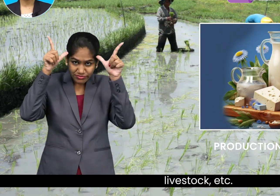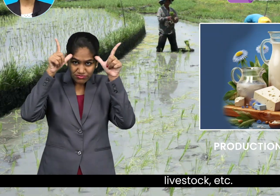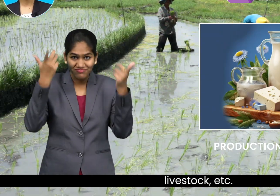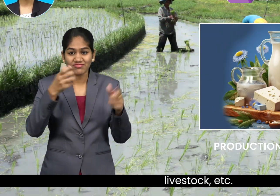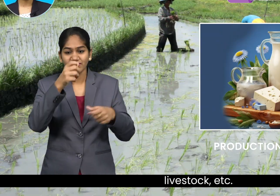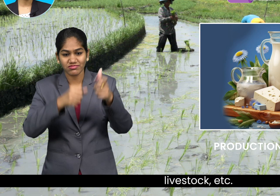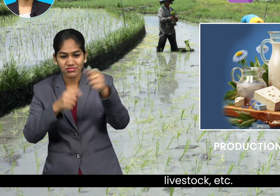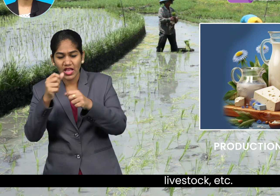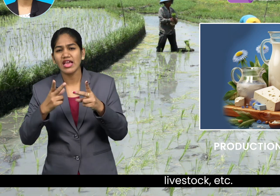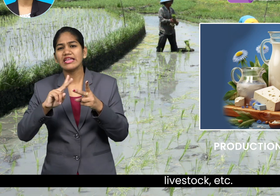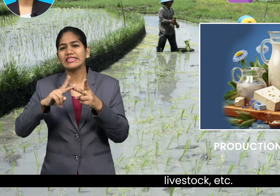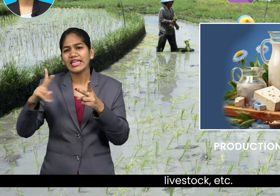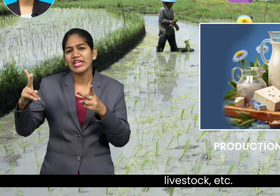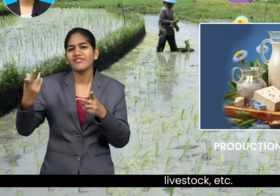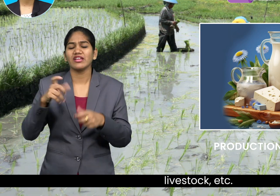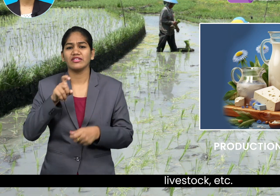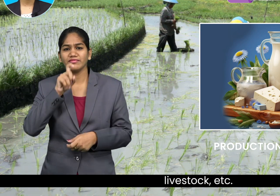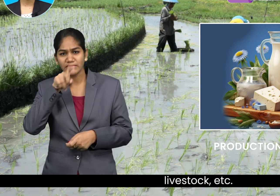livestock, etc.